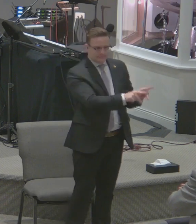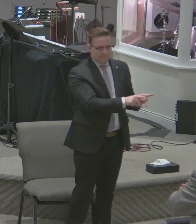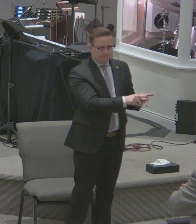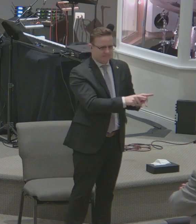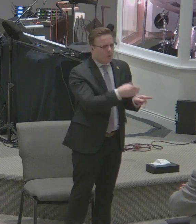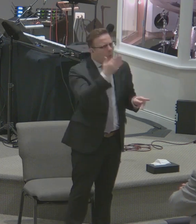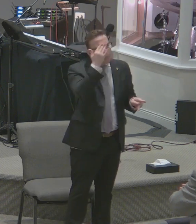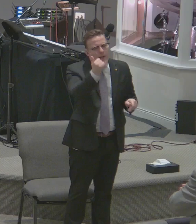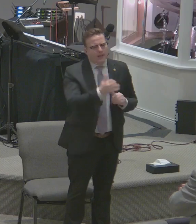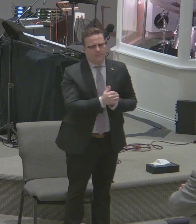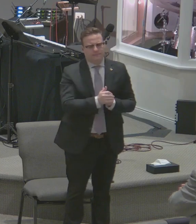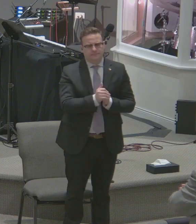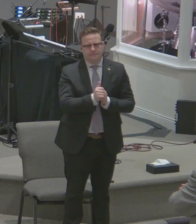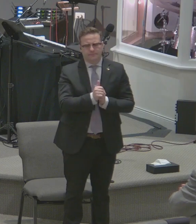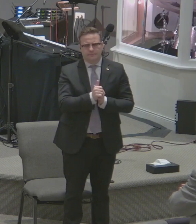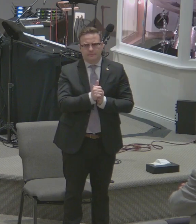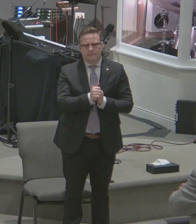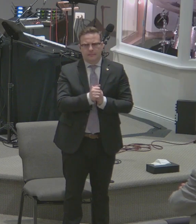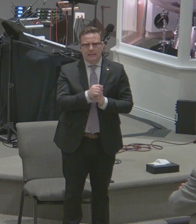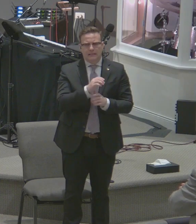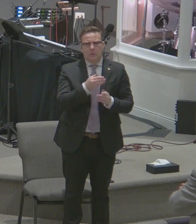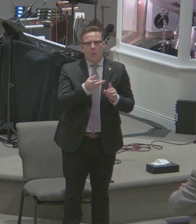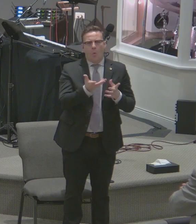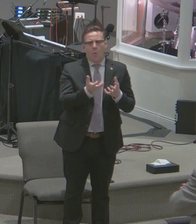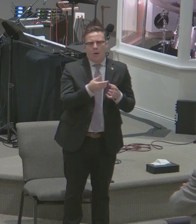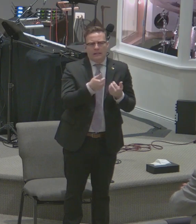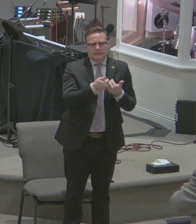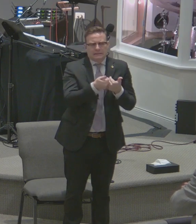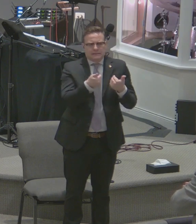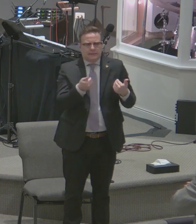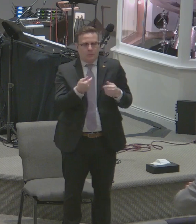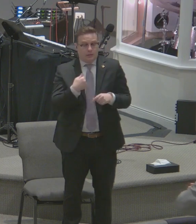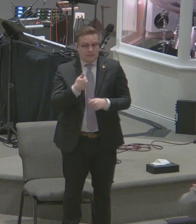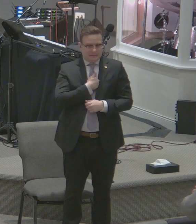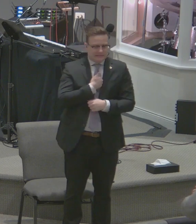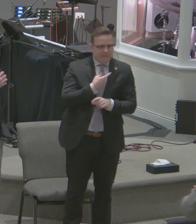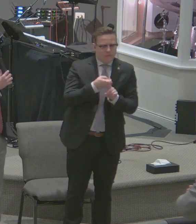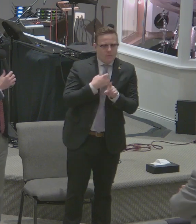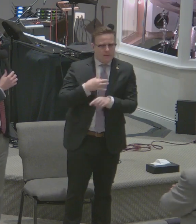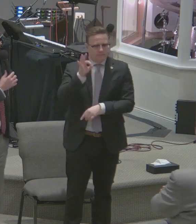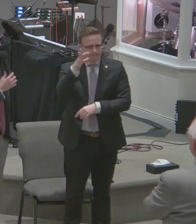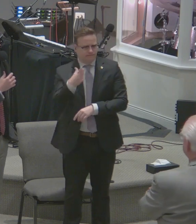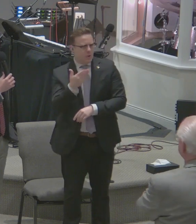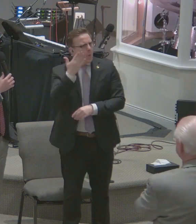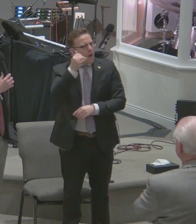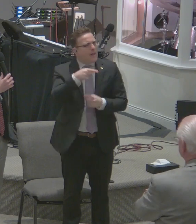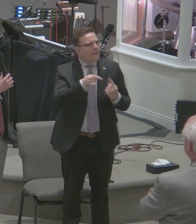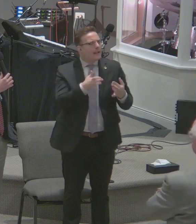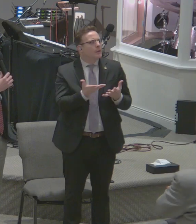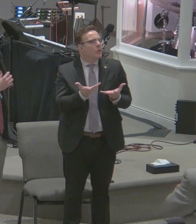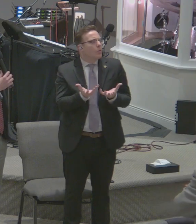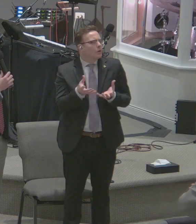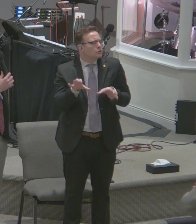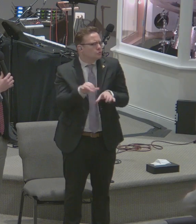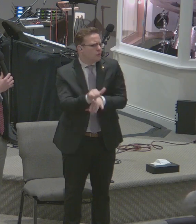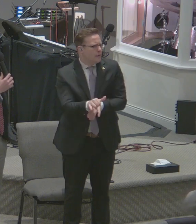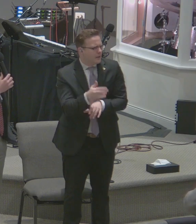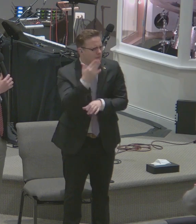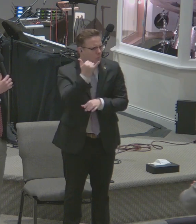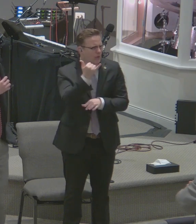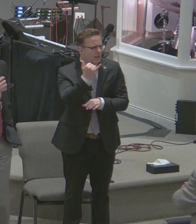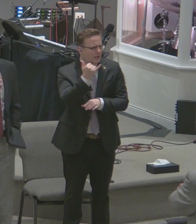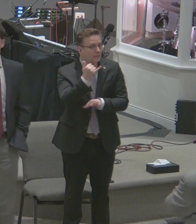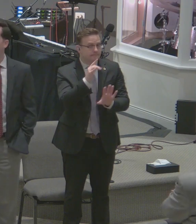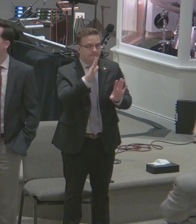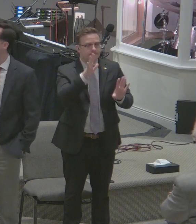enemy want to separate me from my shepherd? Why would he want to do that? I'll tell you